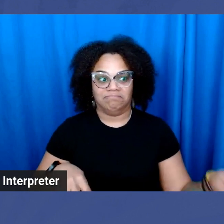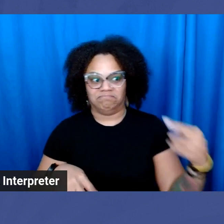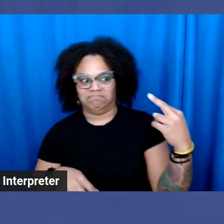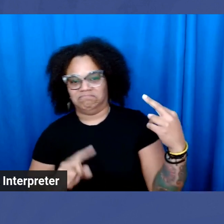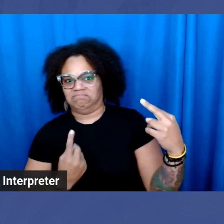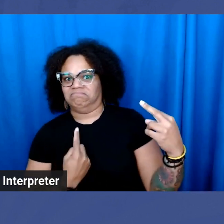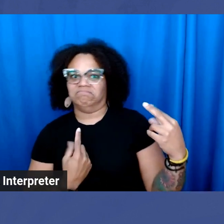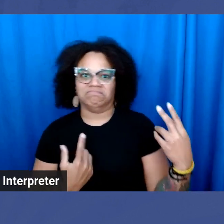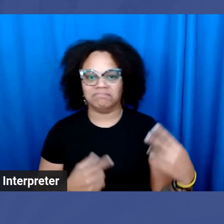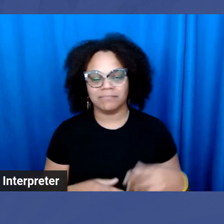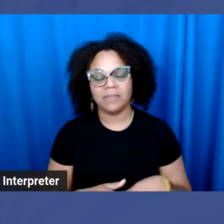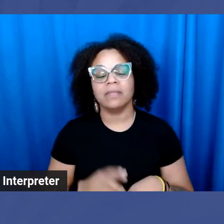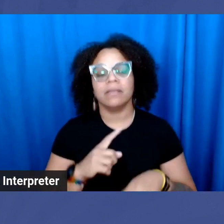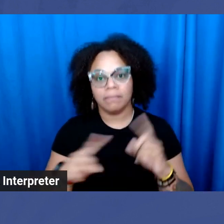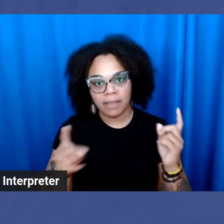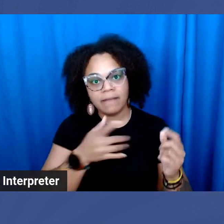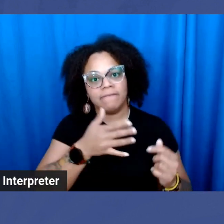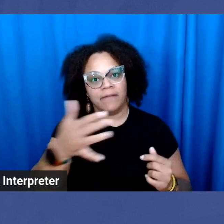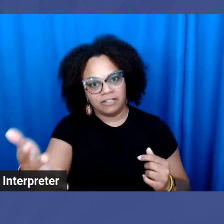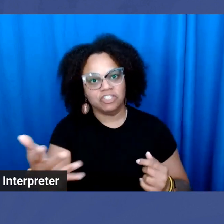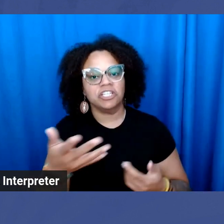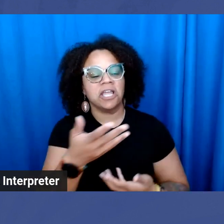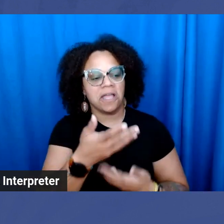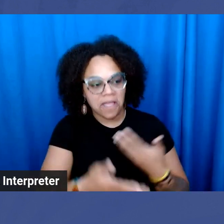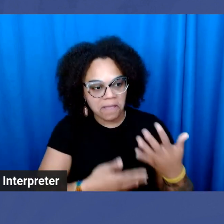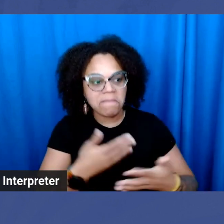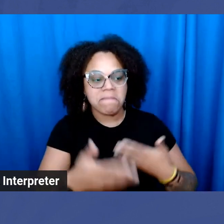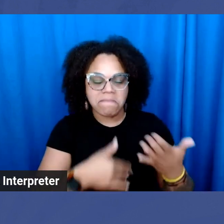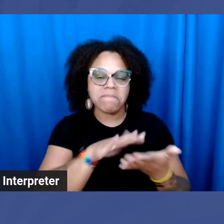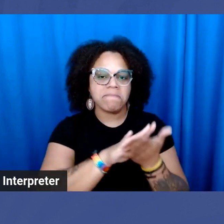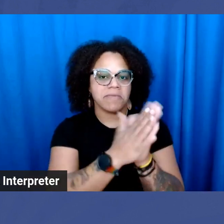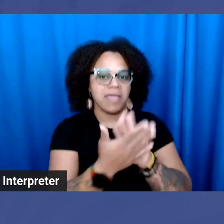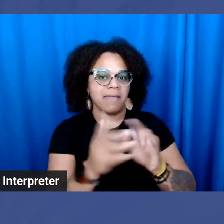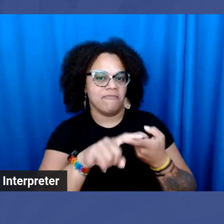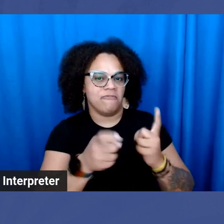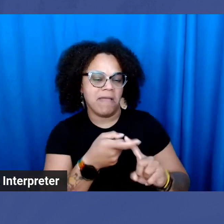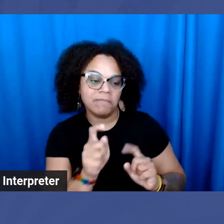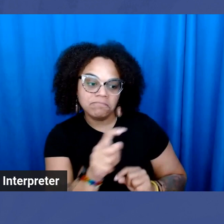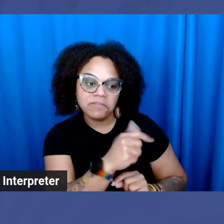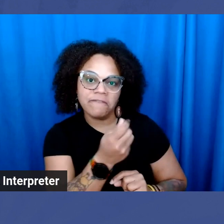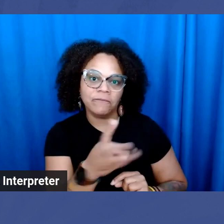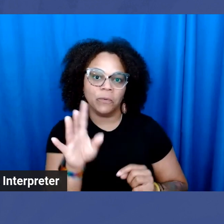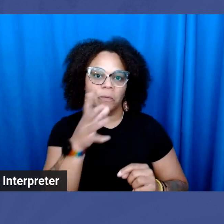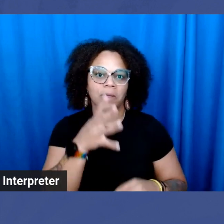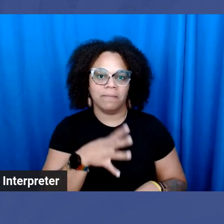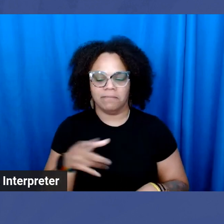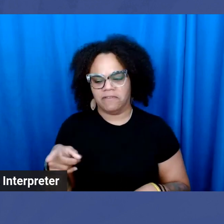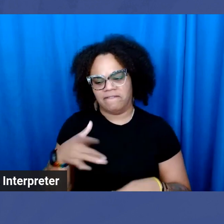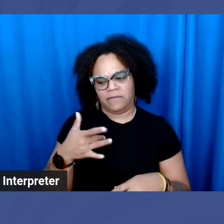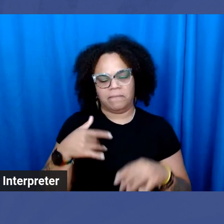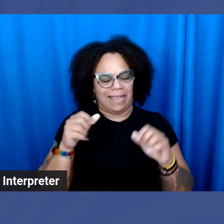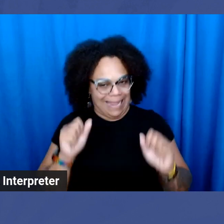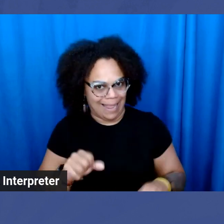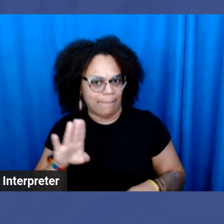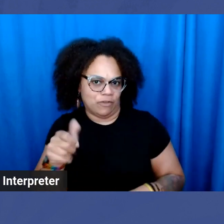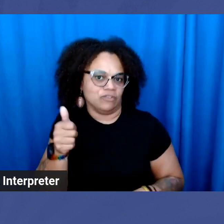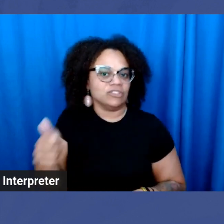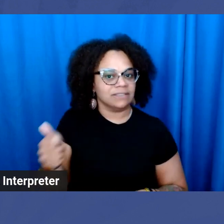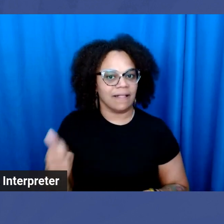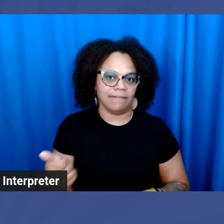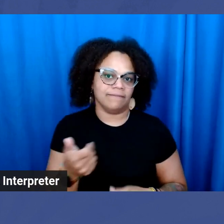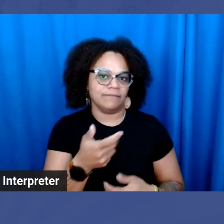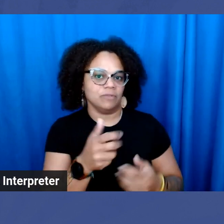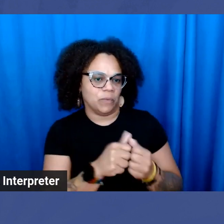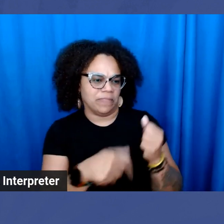However, in time, Sabrina made friends with a few women at the dungeon around whom she could be herself. I felt like